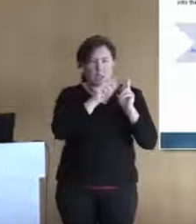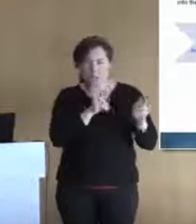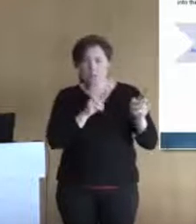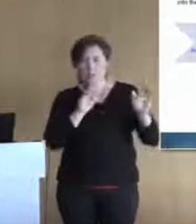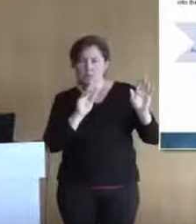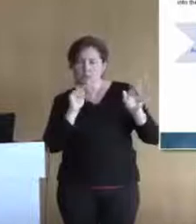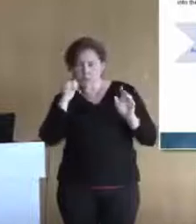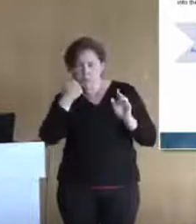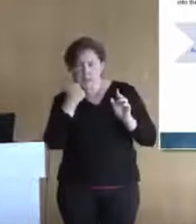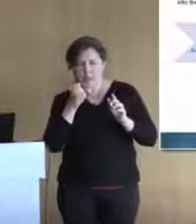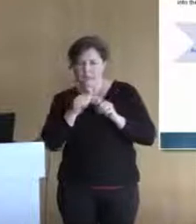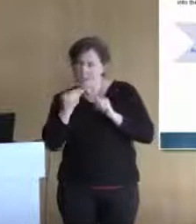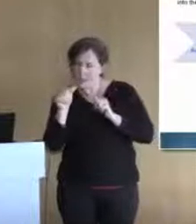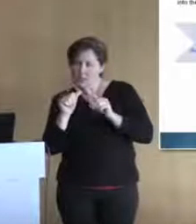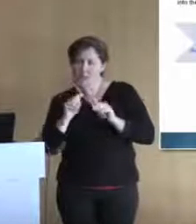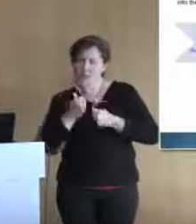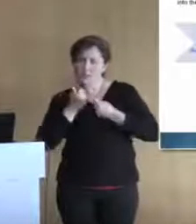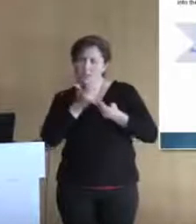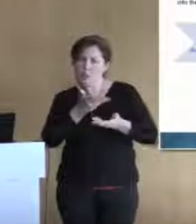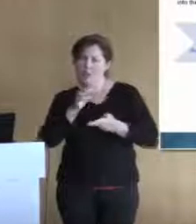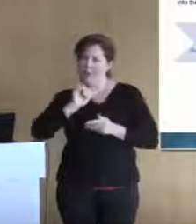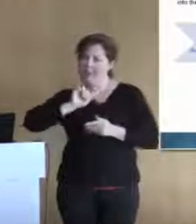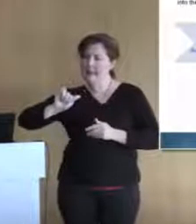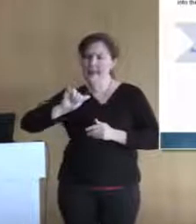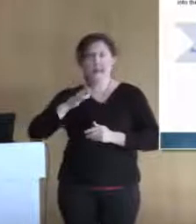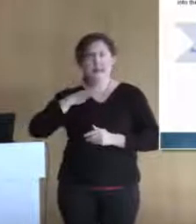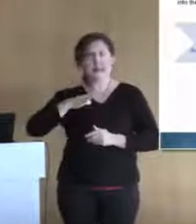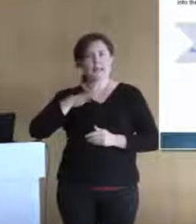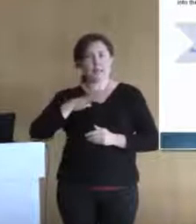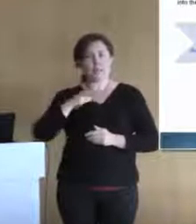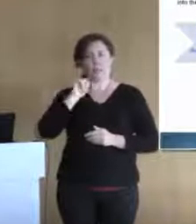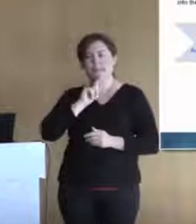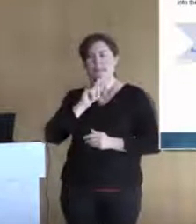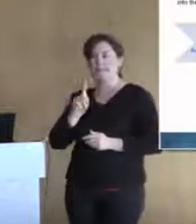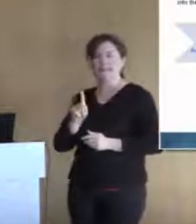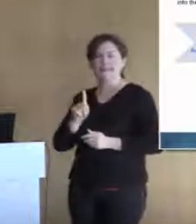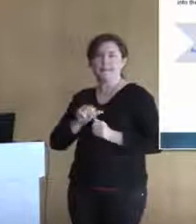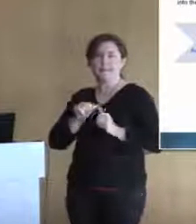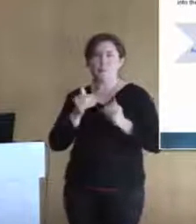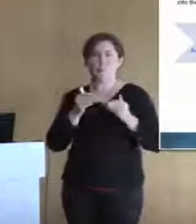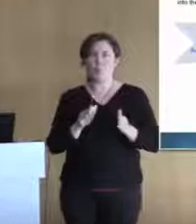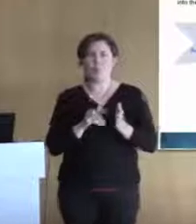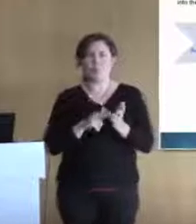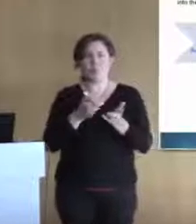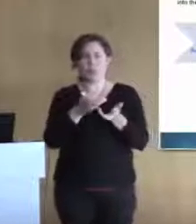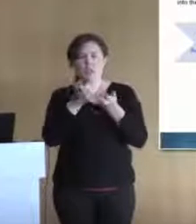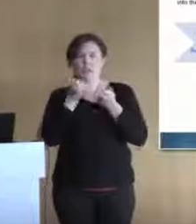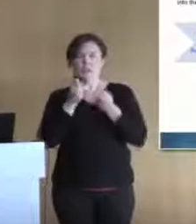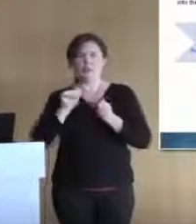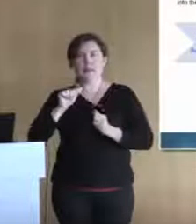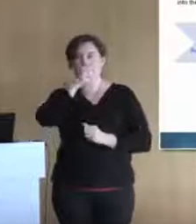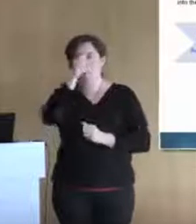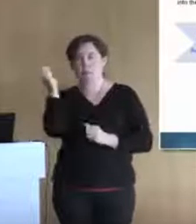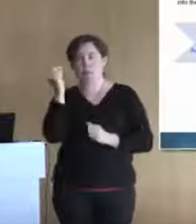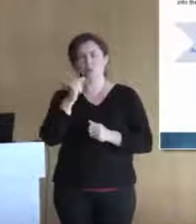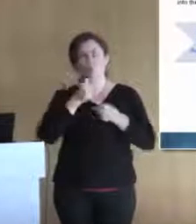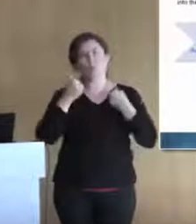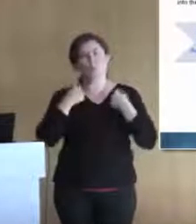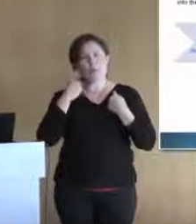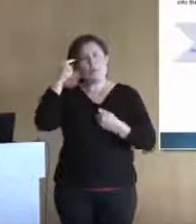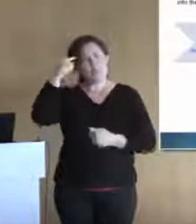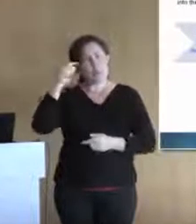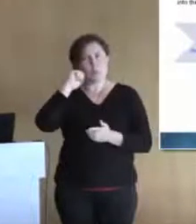in fact they were seeking. We'd look at those two applications together and say, what's the correct application? Which one best expresses